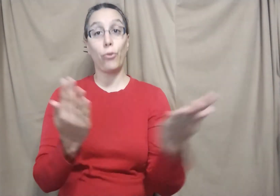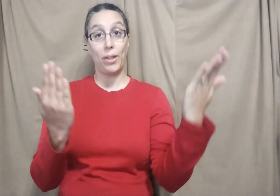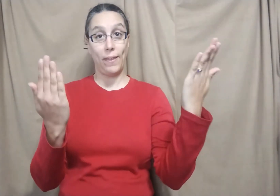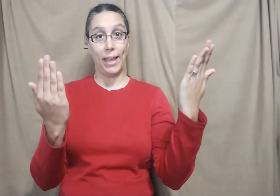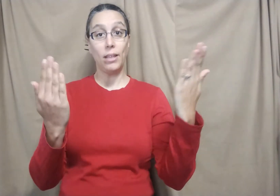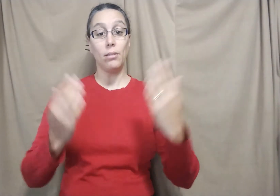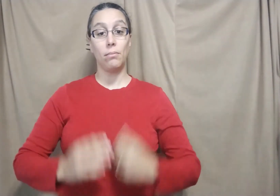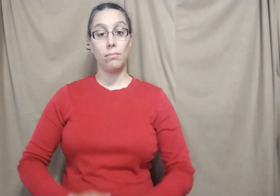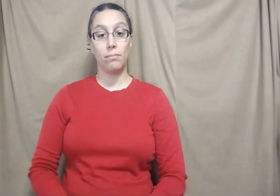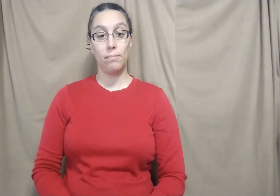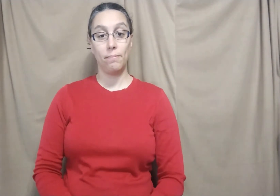everything,